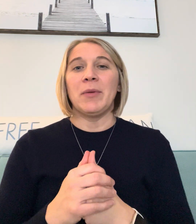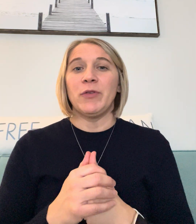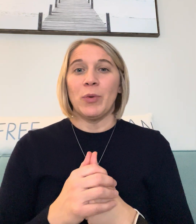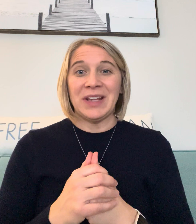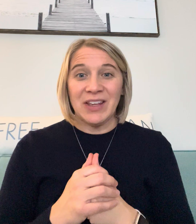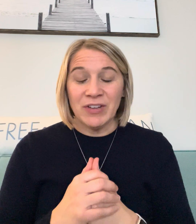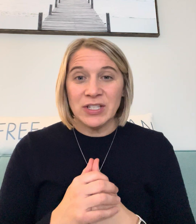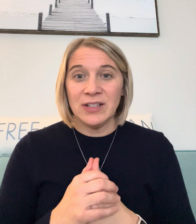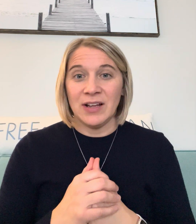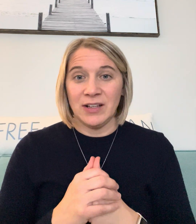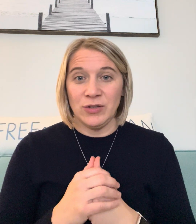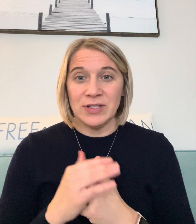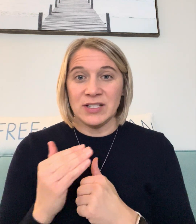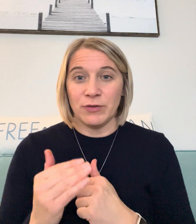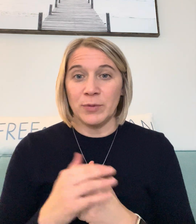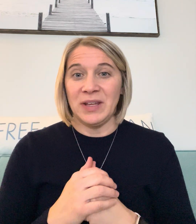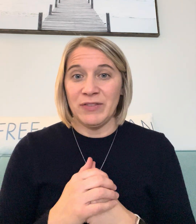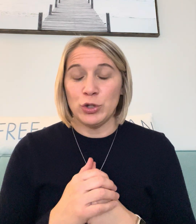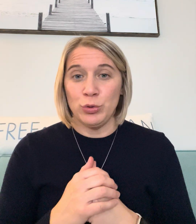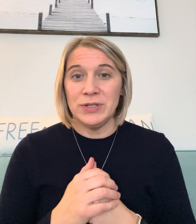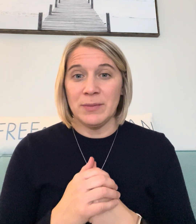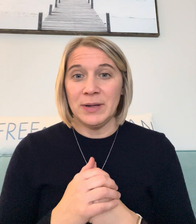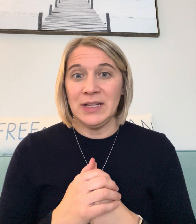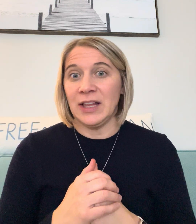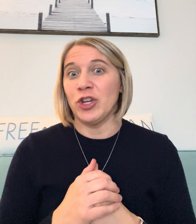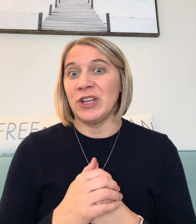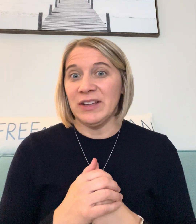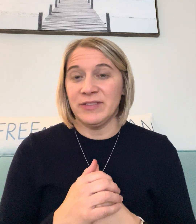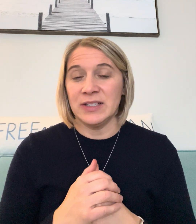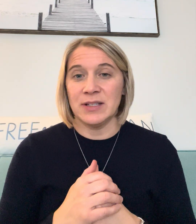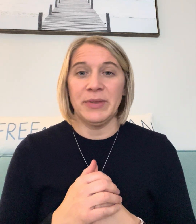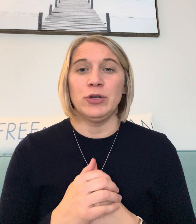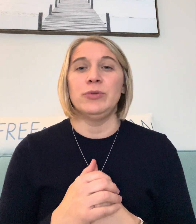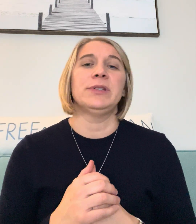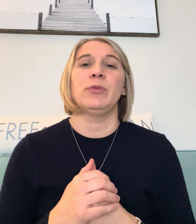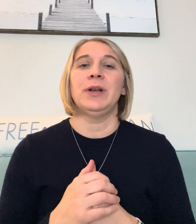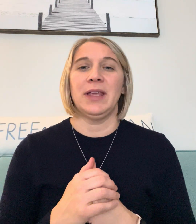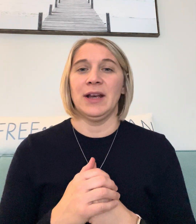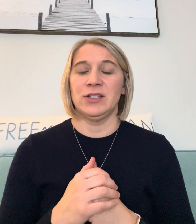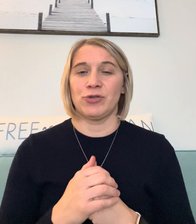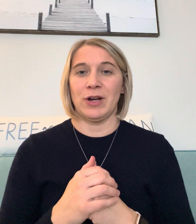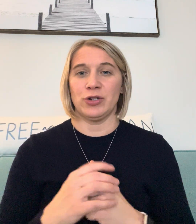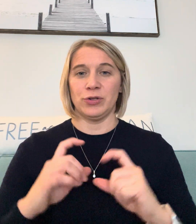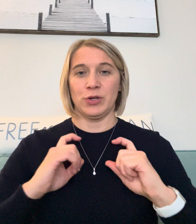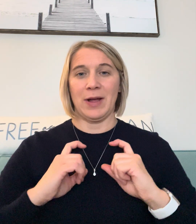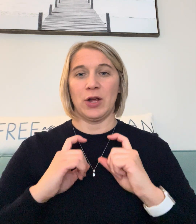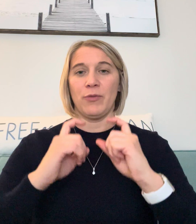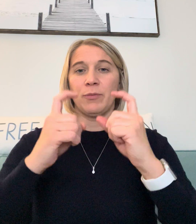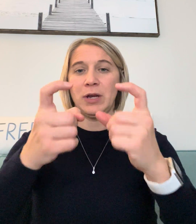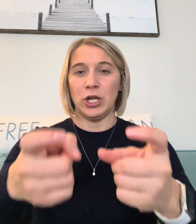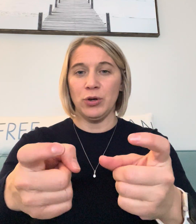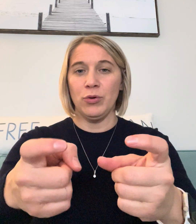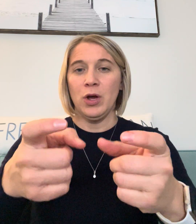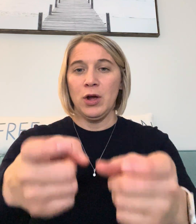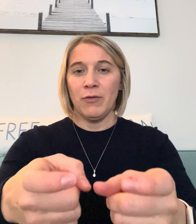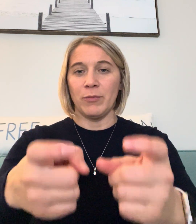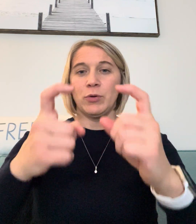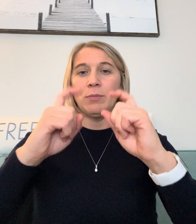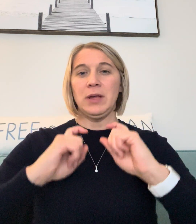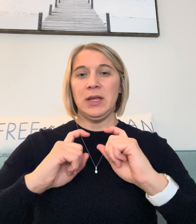you want to give it, use it as a verb, give it to somebody, like you're gifting something to someone. Again, it's directional. So I can go from me to you, from you to me,